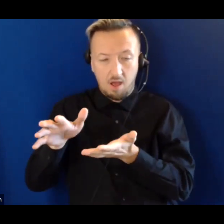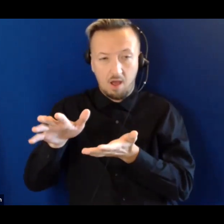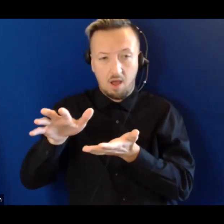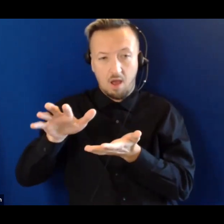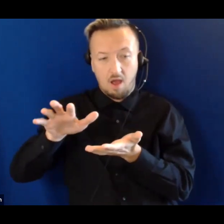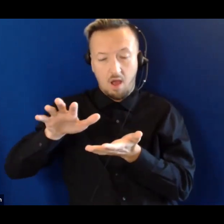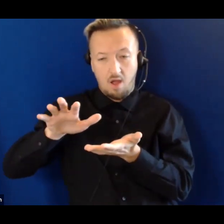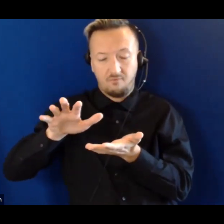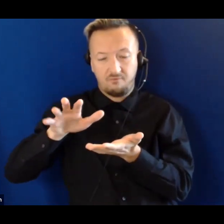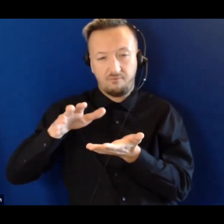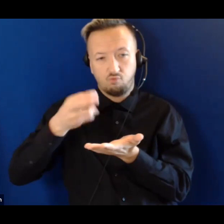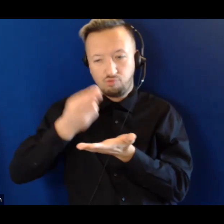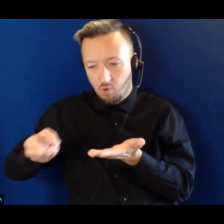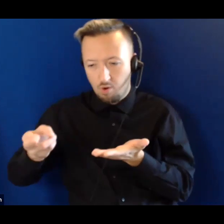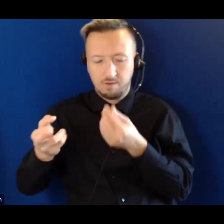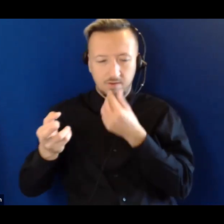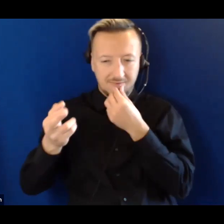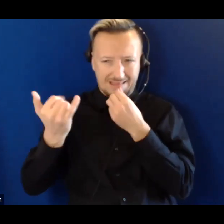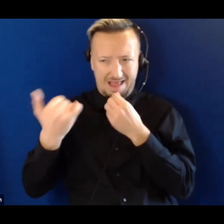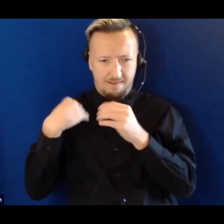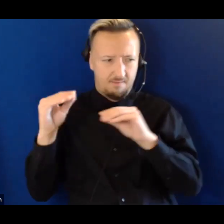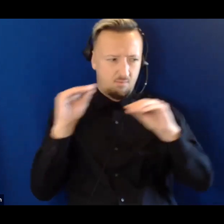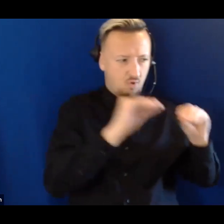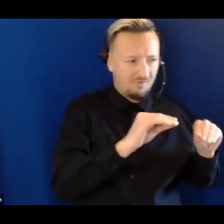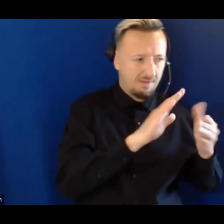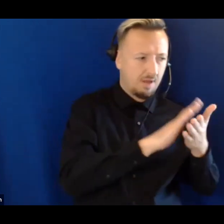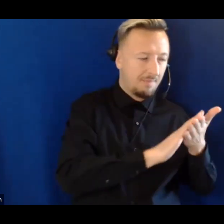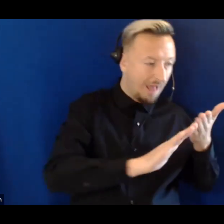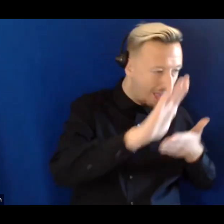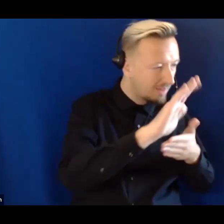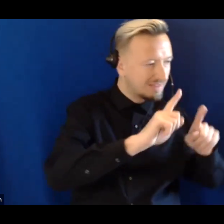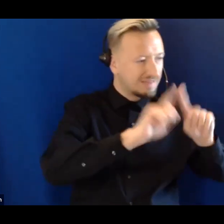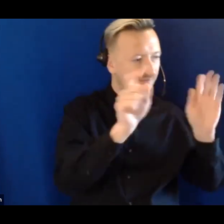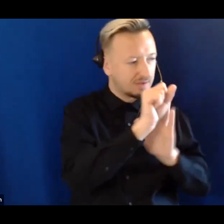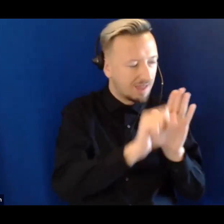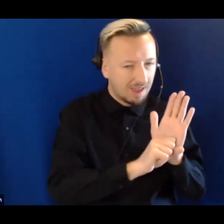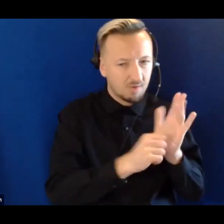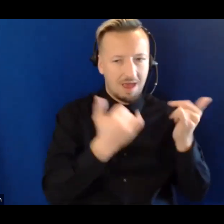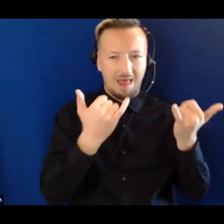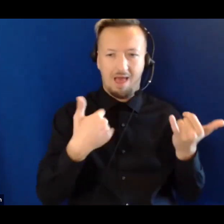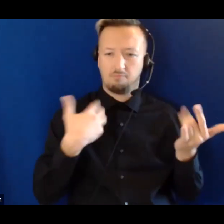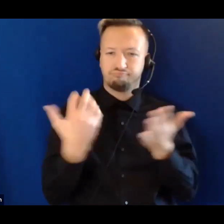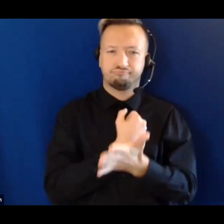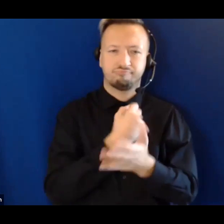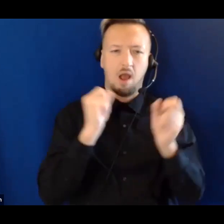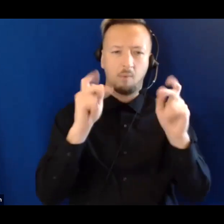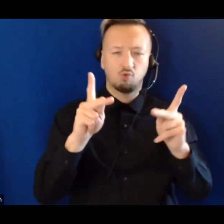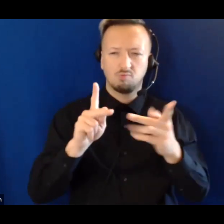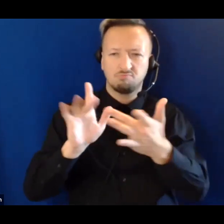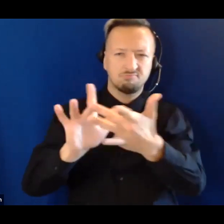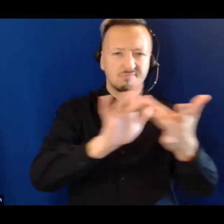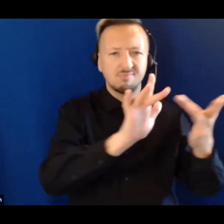in college and I'm in another state, I have more opportunity to connect across states and across agencies